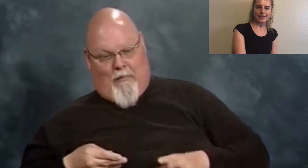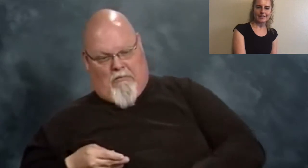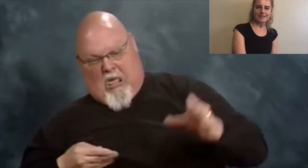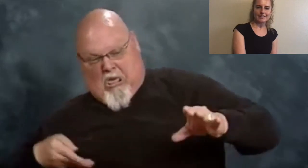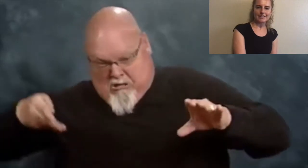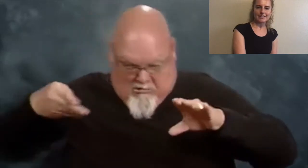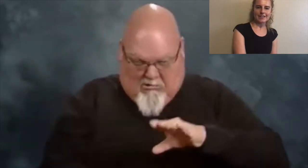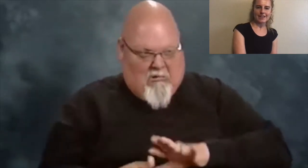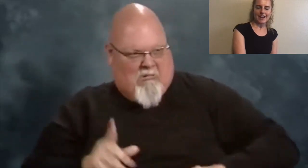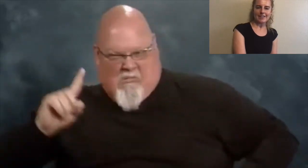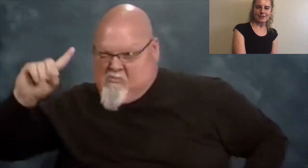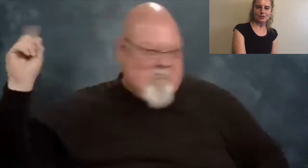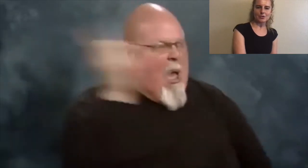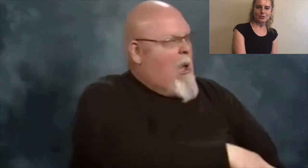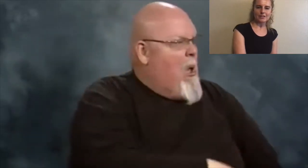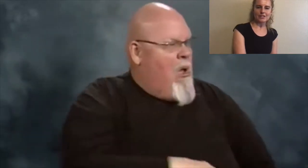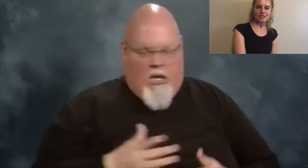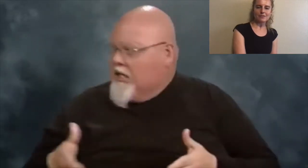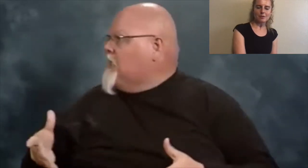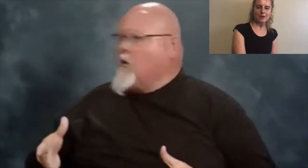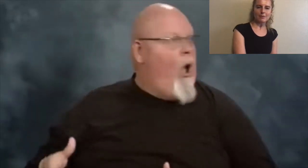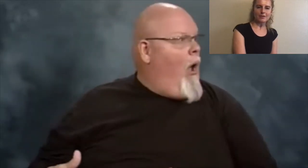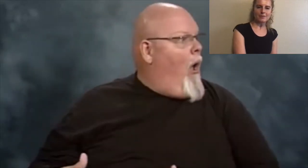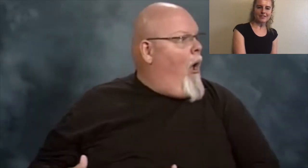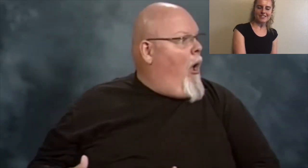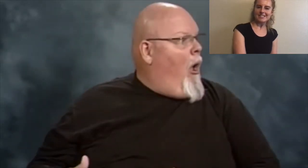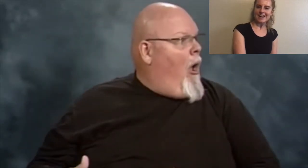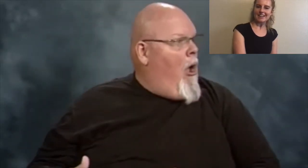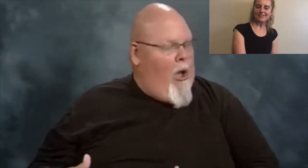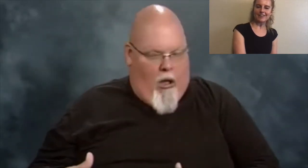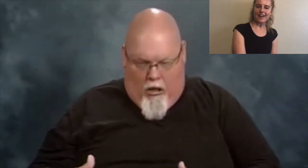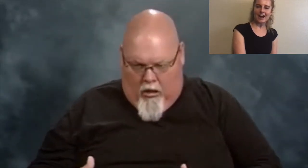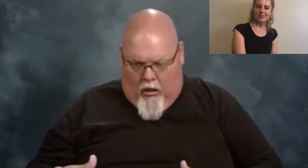grinned, and then quickly shoved their paper in the middle of his stack and ran out.